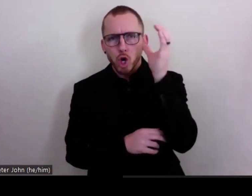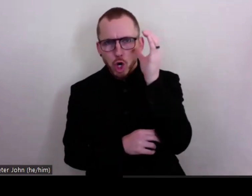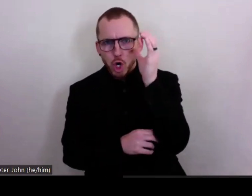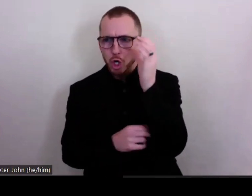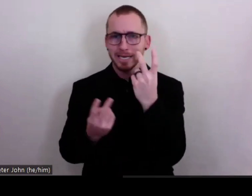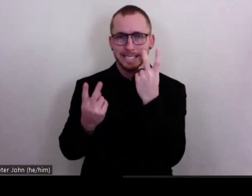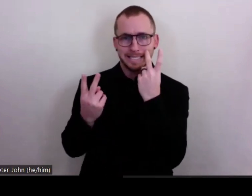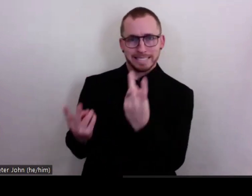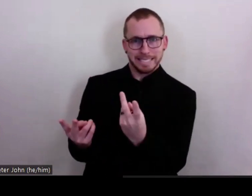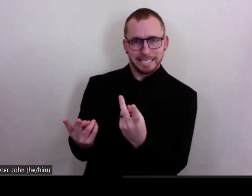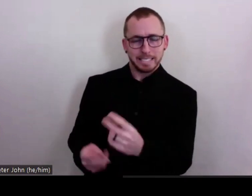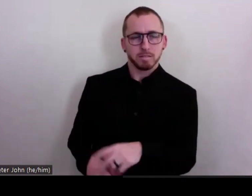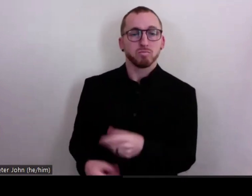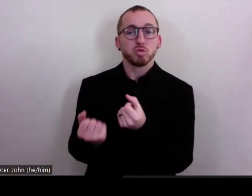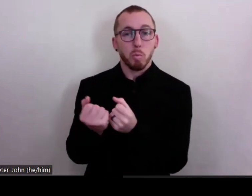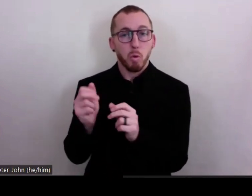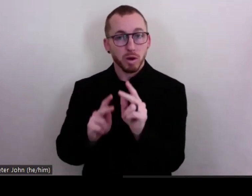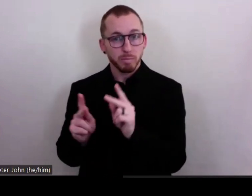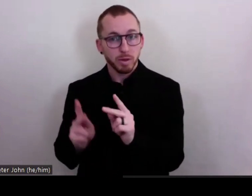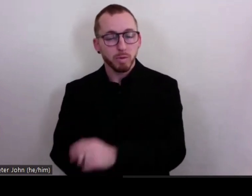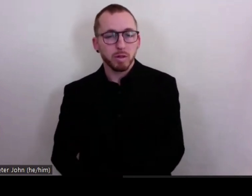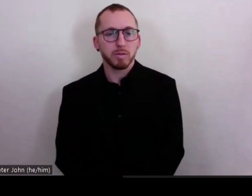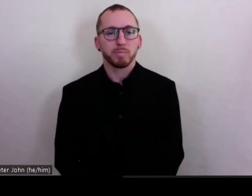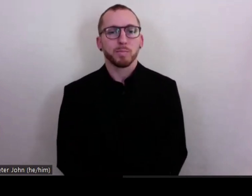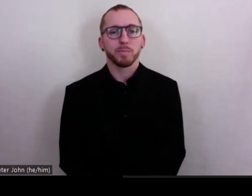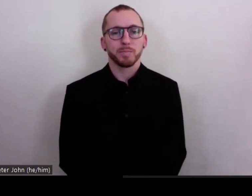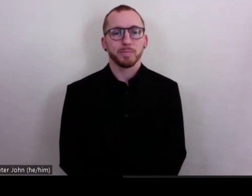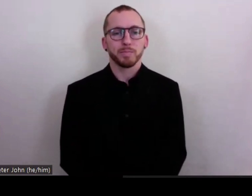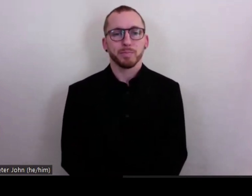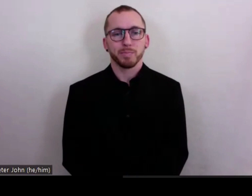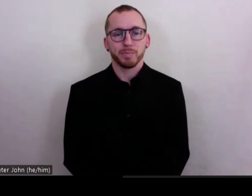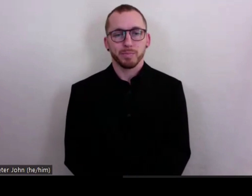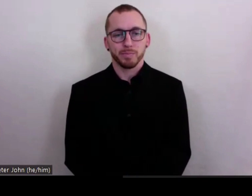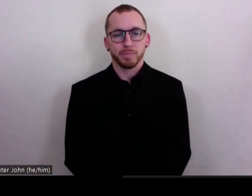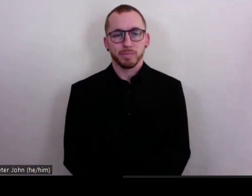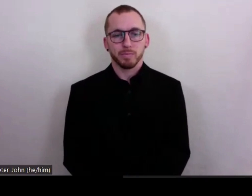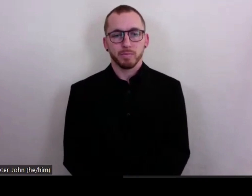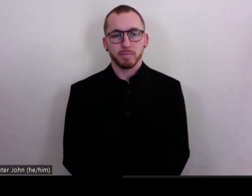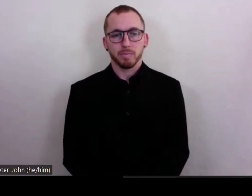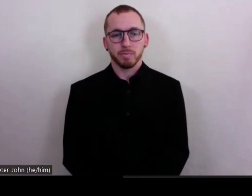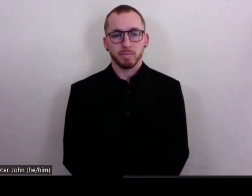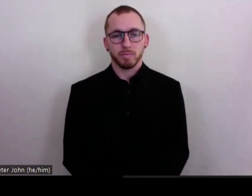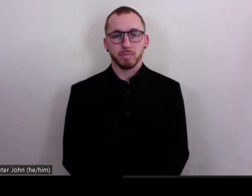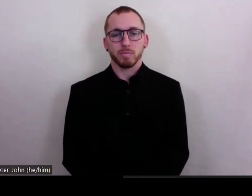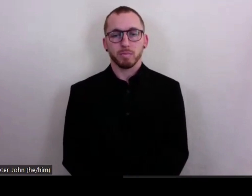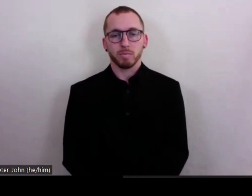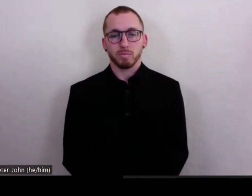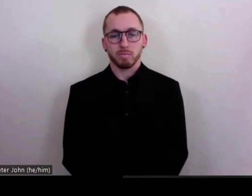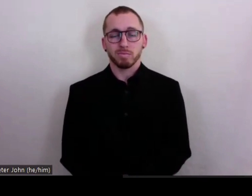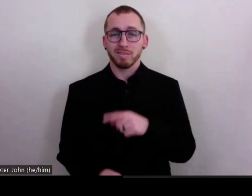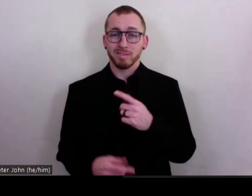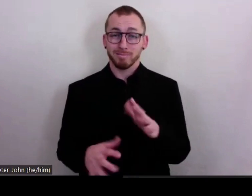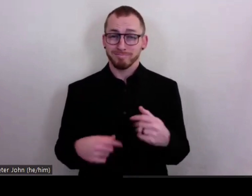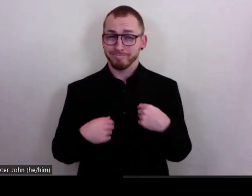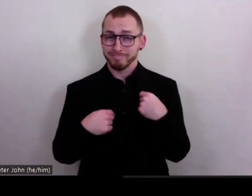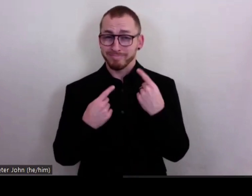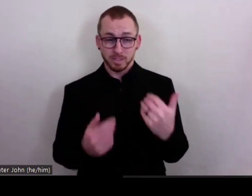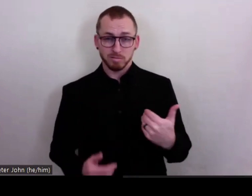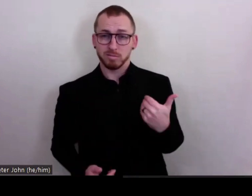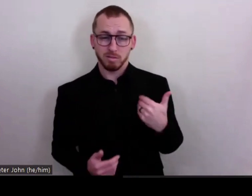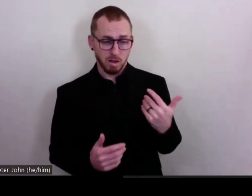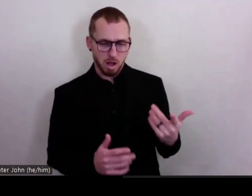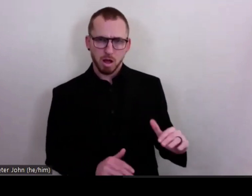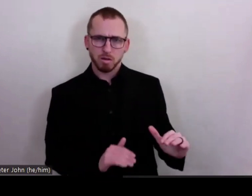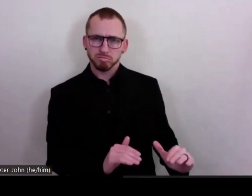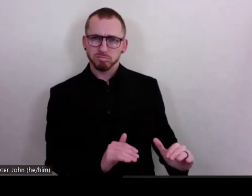can. I mean, one of the things that I always say is that I've always been a peer. Ever since I was younger in elementary school, I've always deeply cared